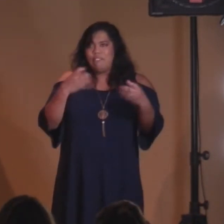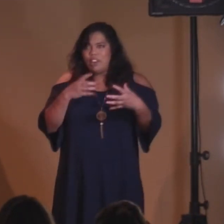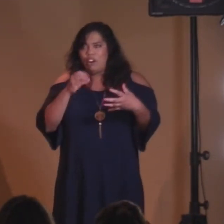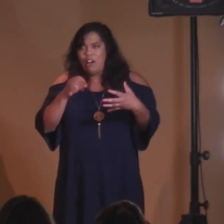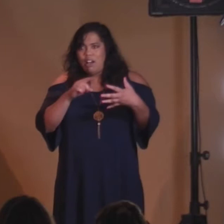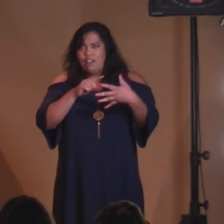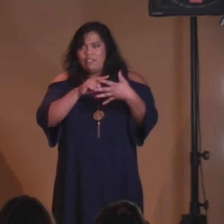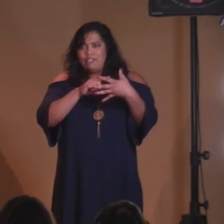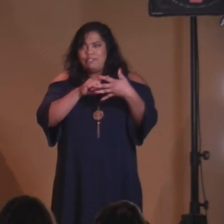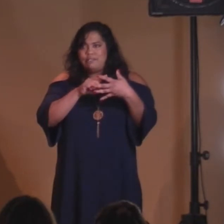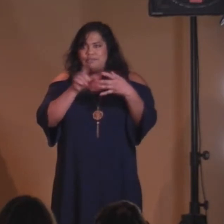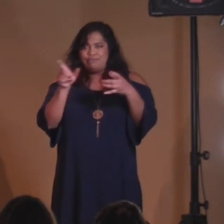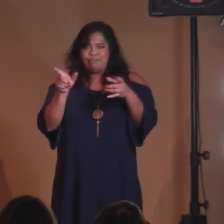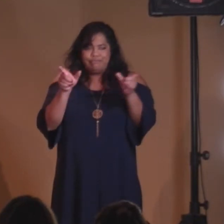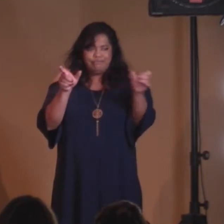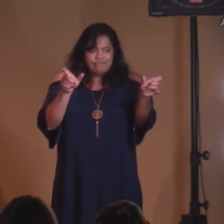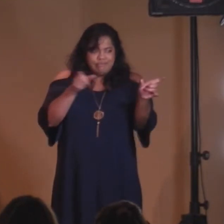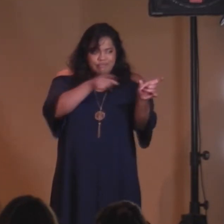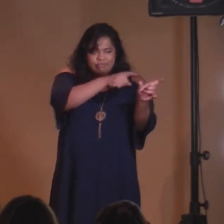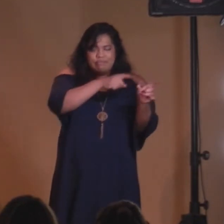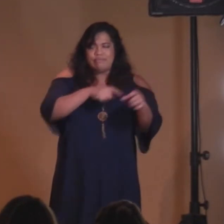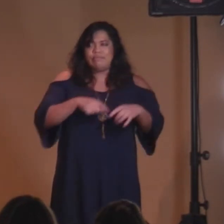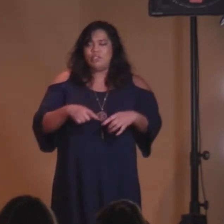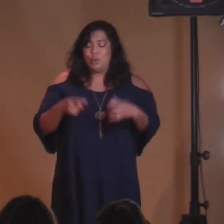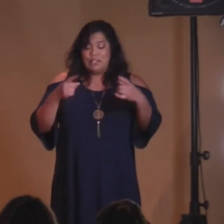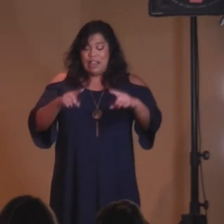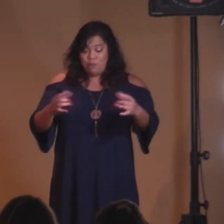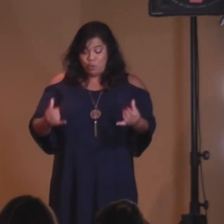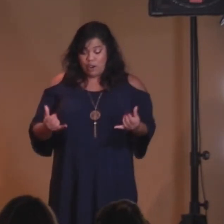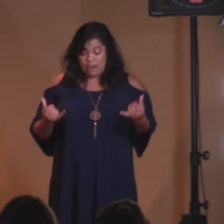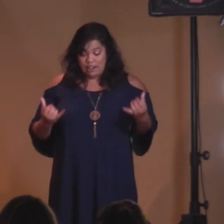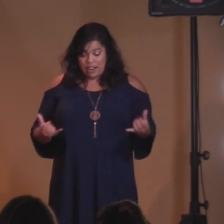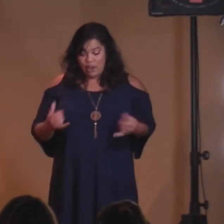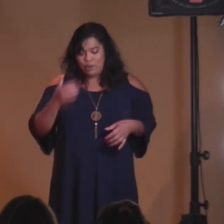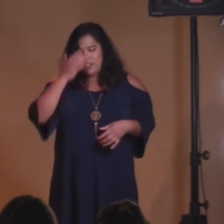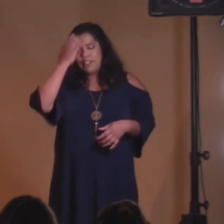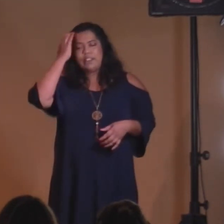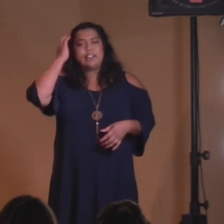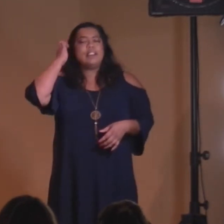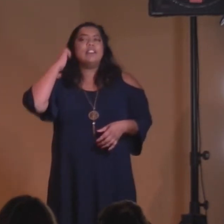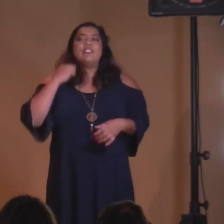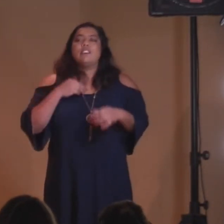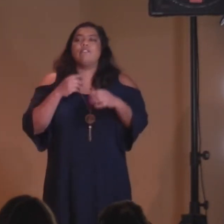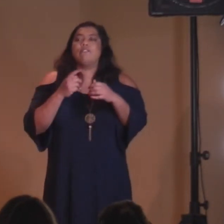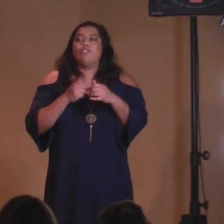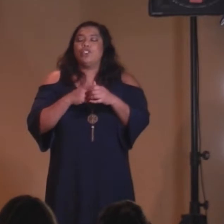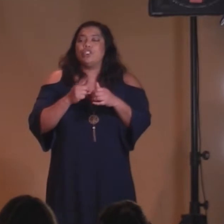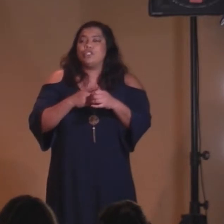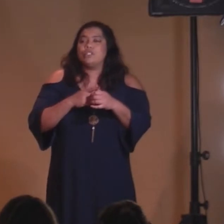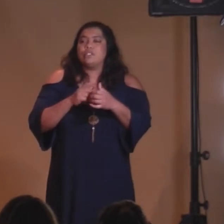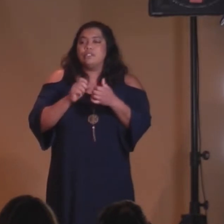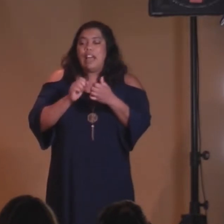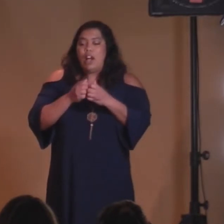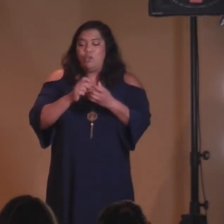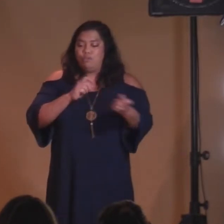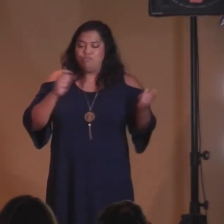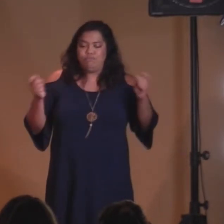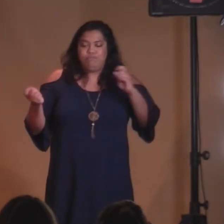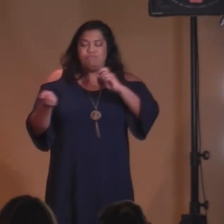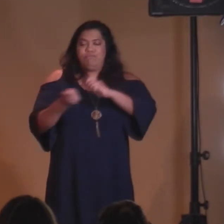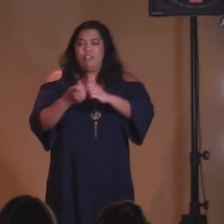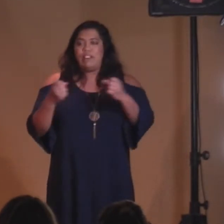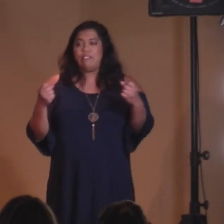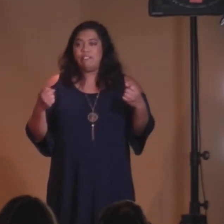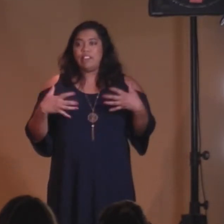the fear of, is it right here and right now? So maybe the first step in transcending fear is to